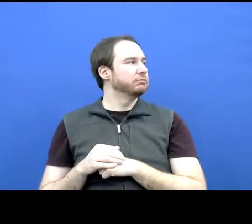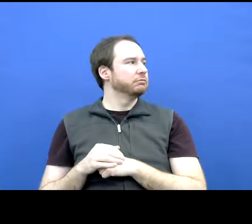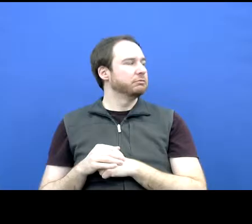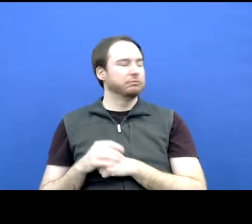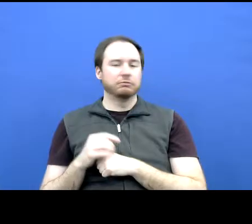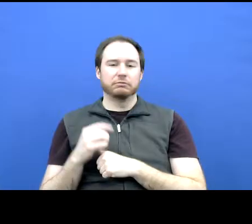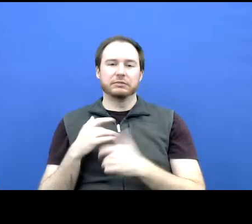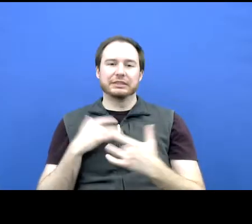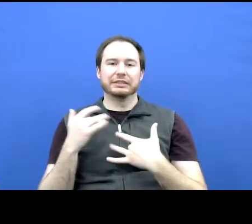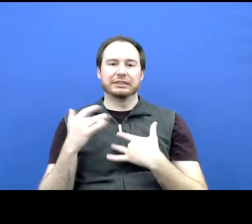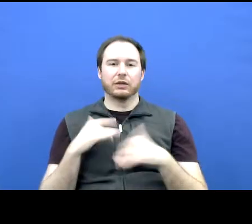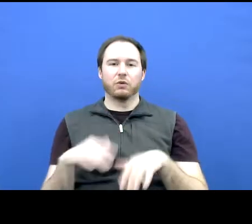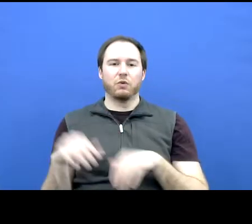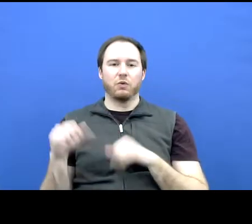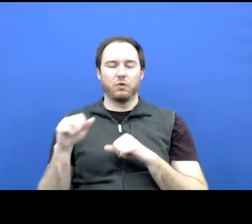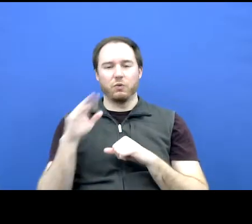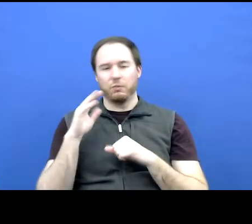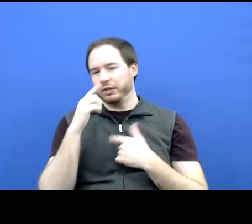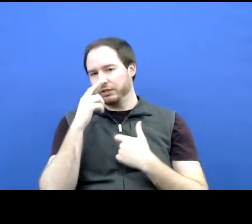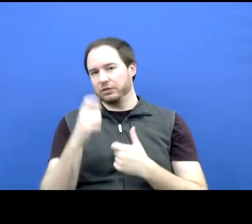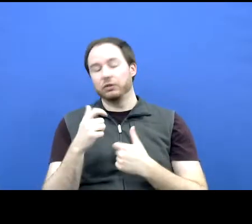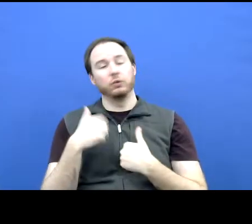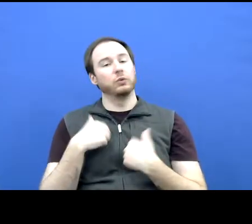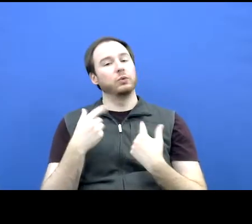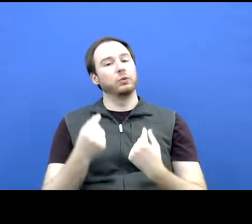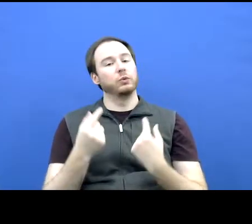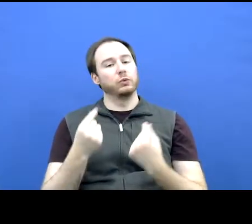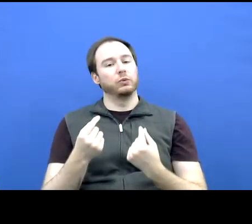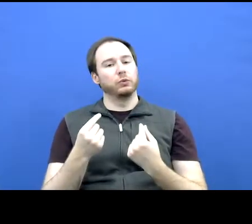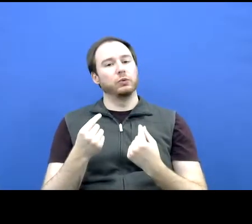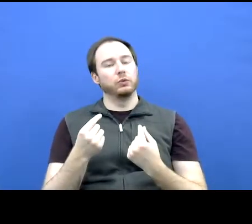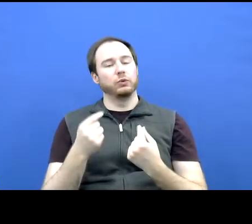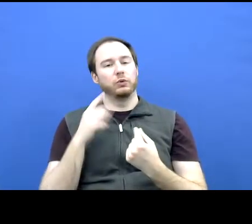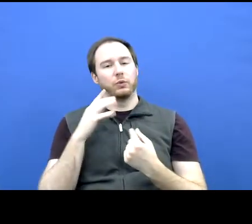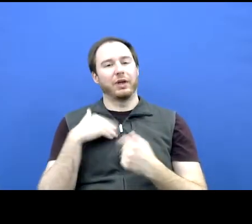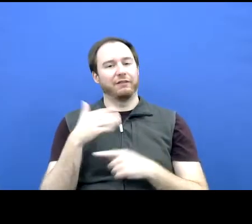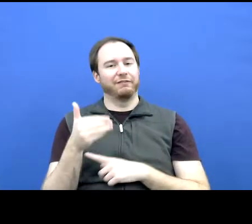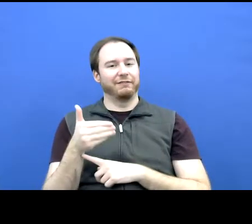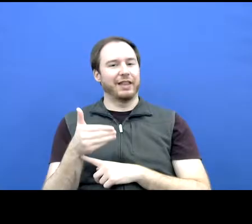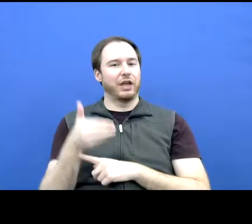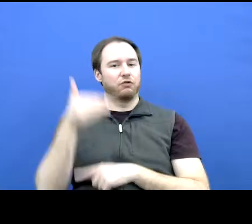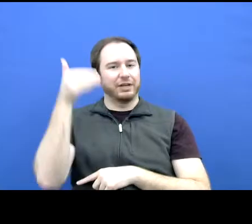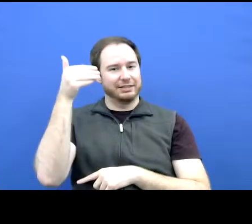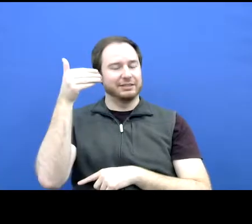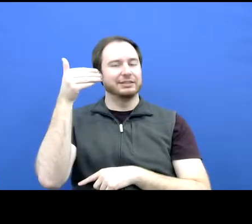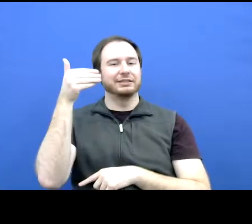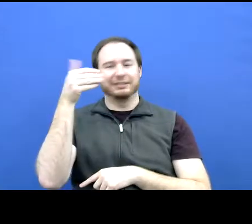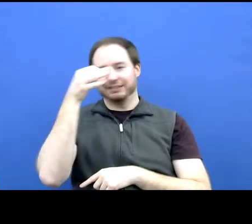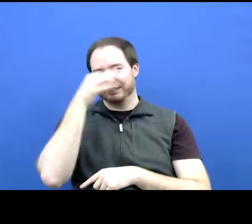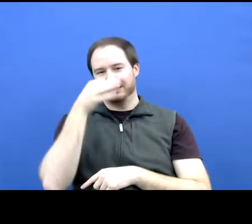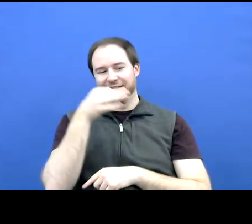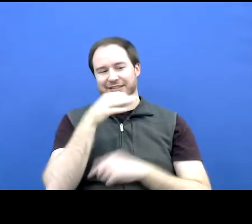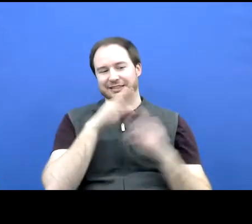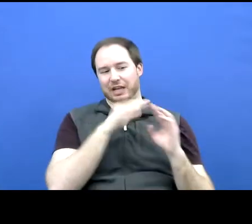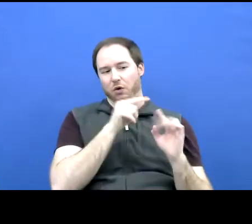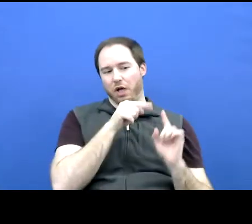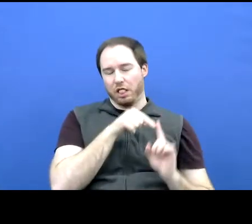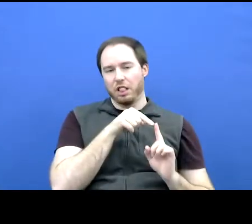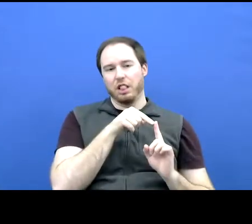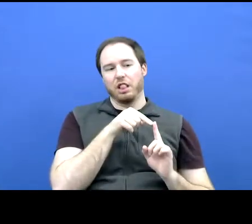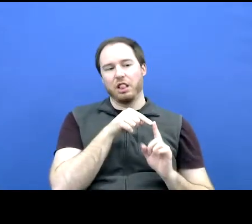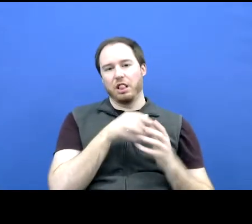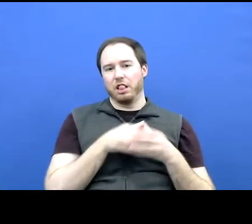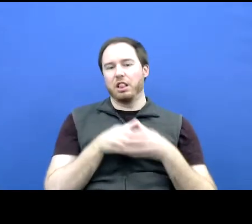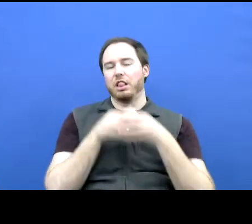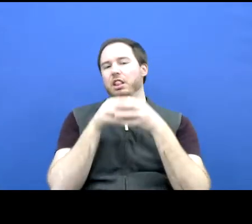Excited about that, and it'll be an interesting change. What we'll probably do is we'll do the flag raising right outside Town Hall, and then they'll